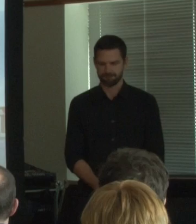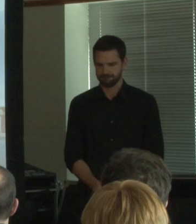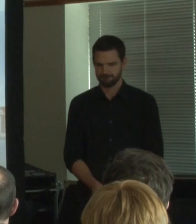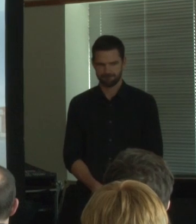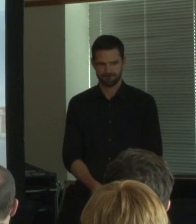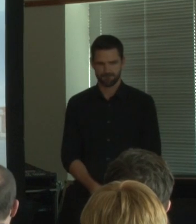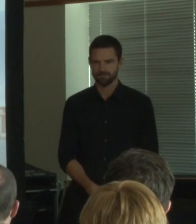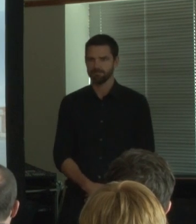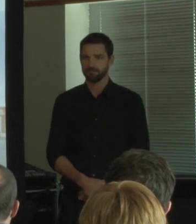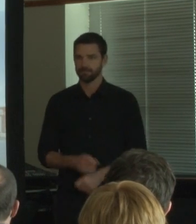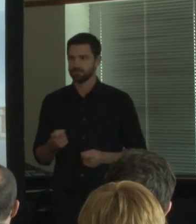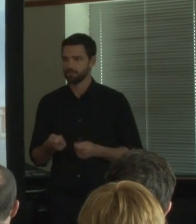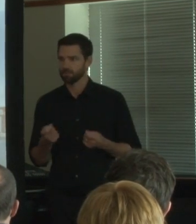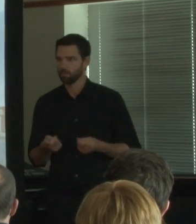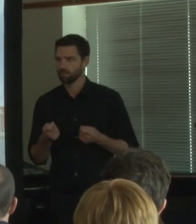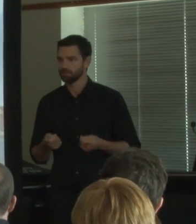going.